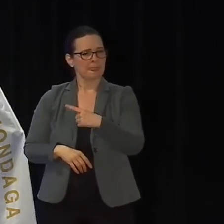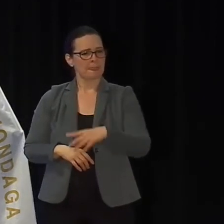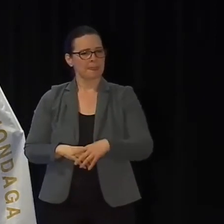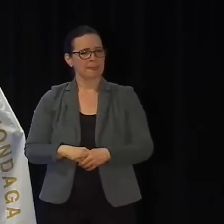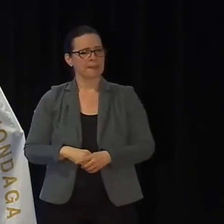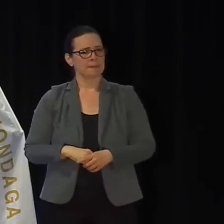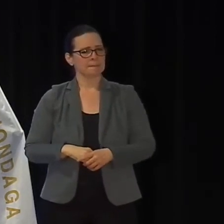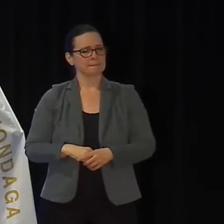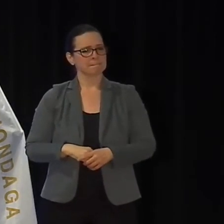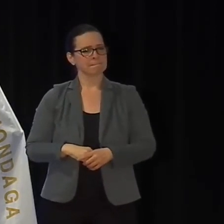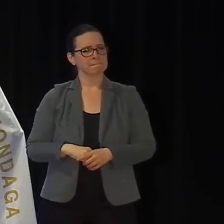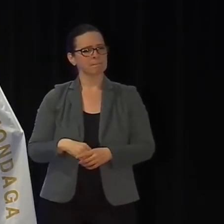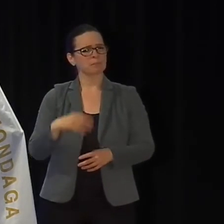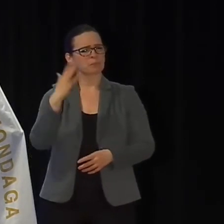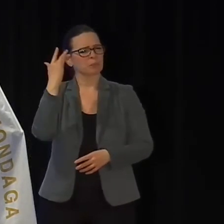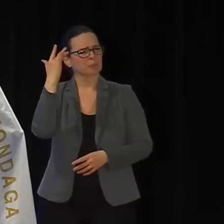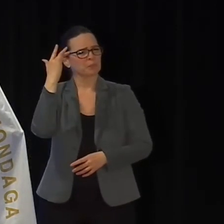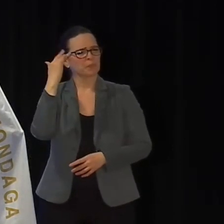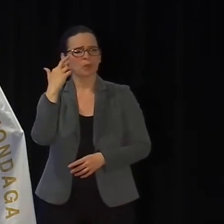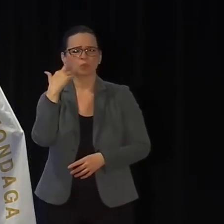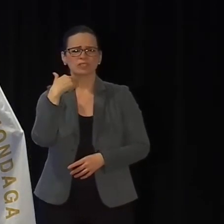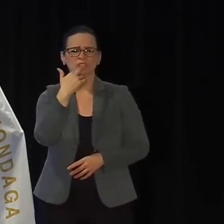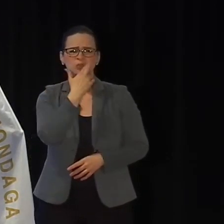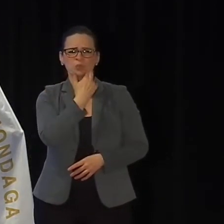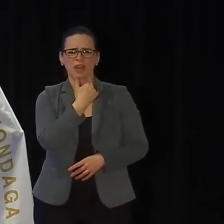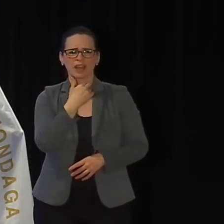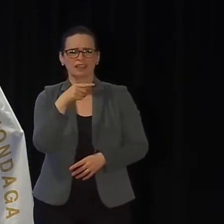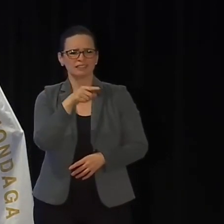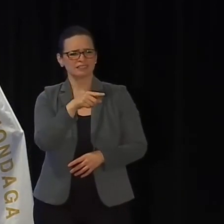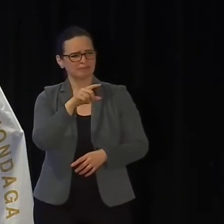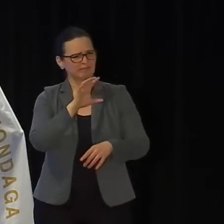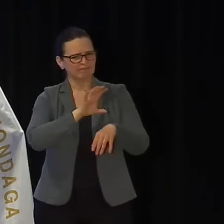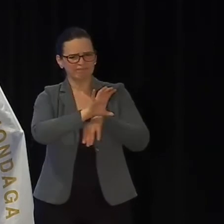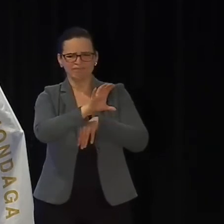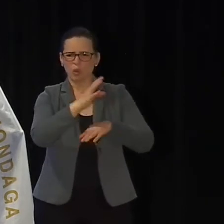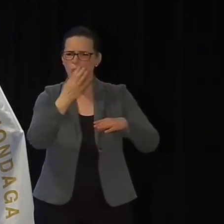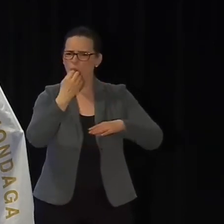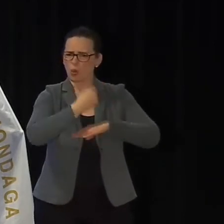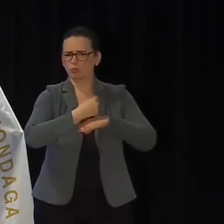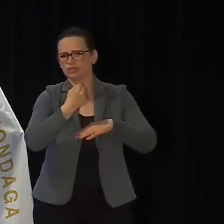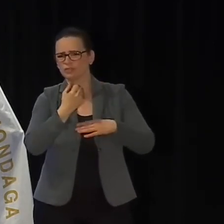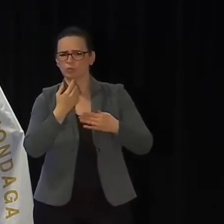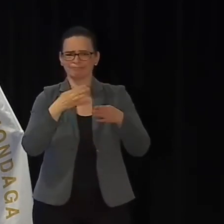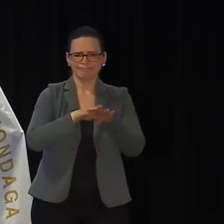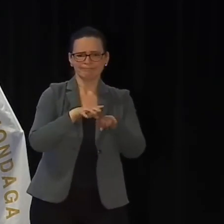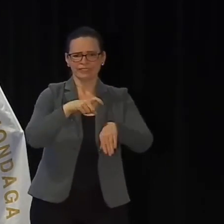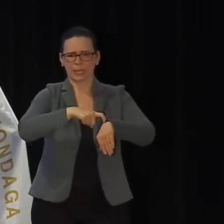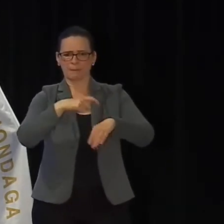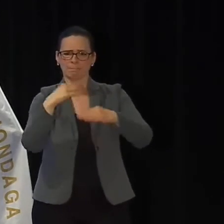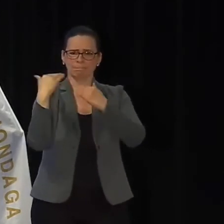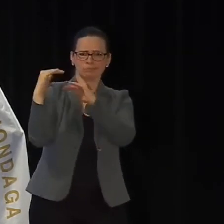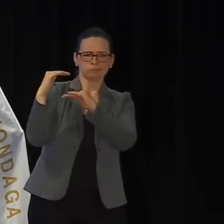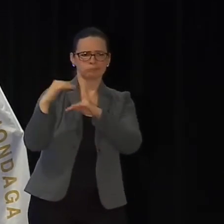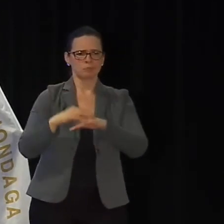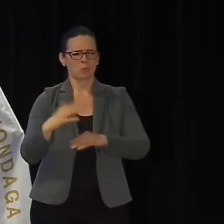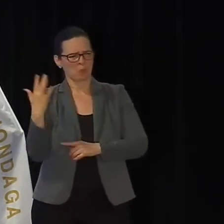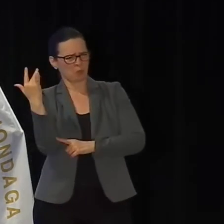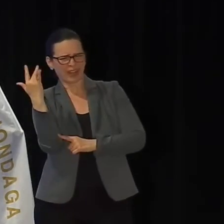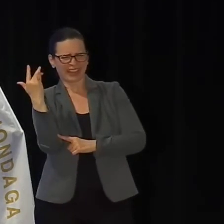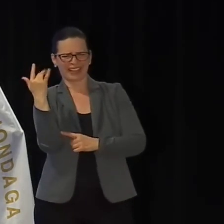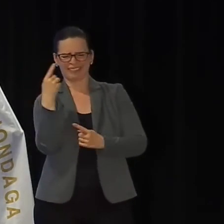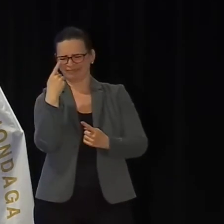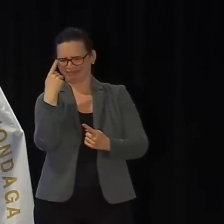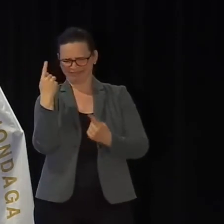that curfew in effect. We haven't received an answer. Have you asked the state to give you a reasoning as to why this curfew isn't going to be lifted like the